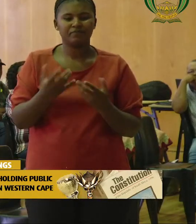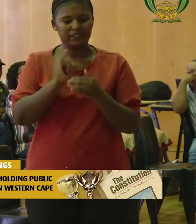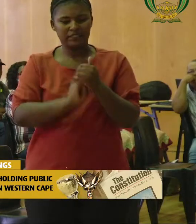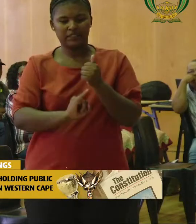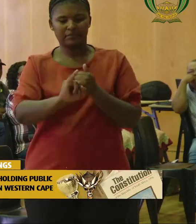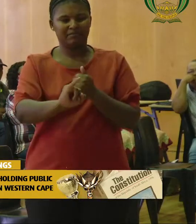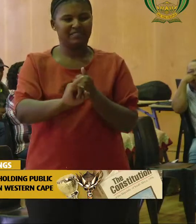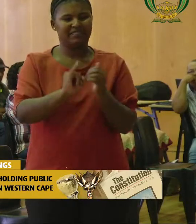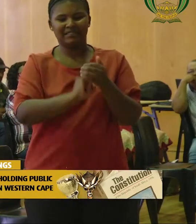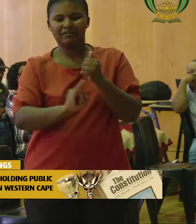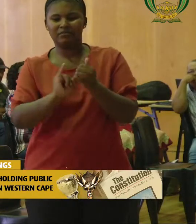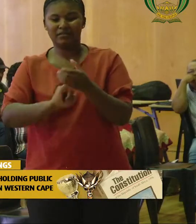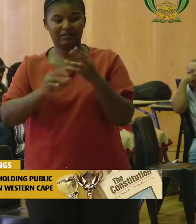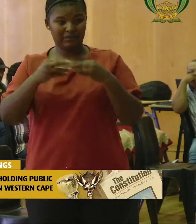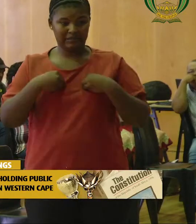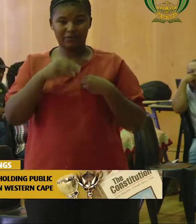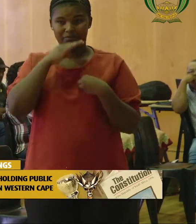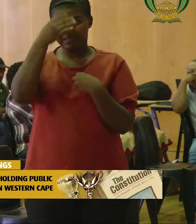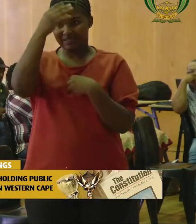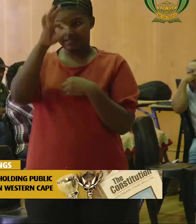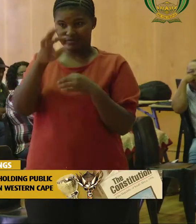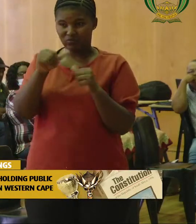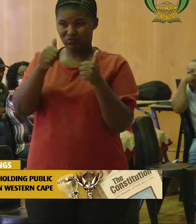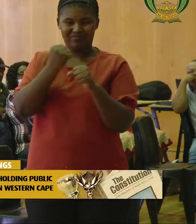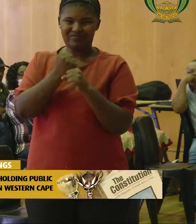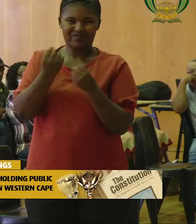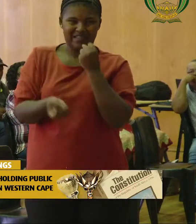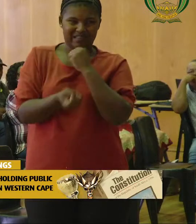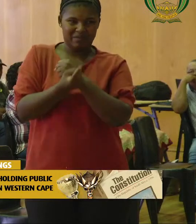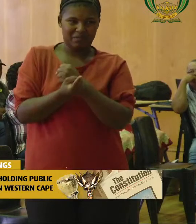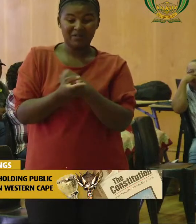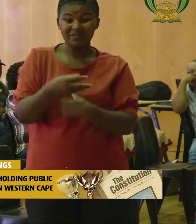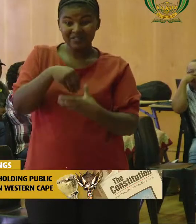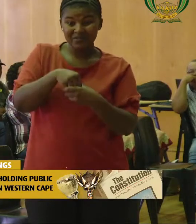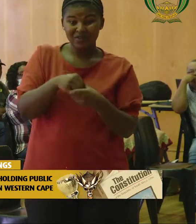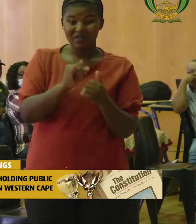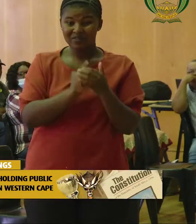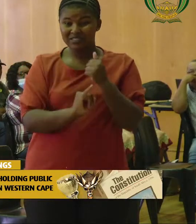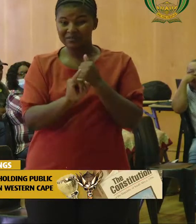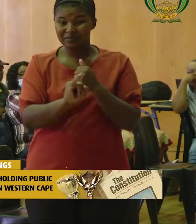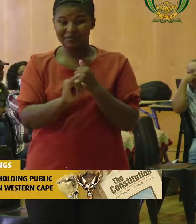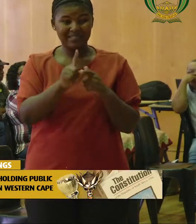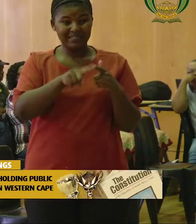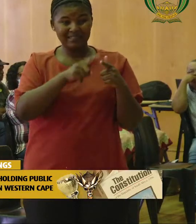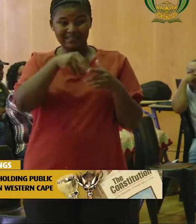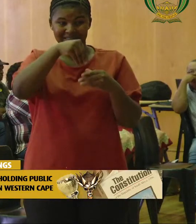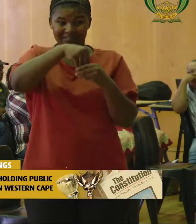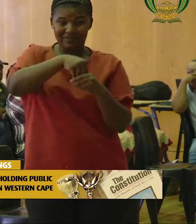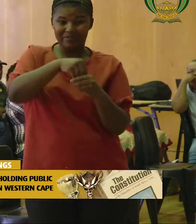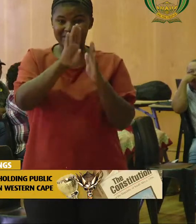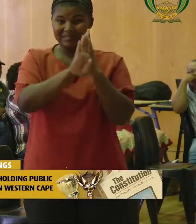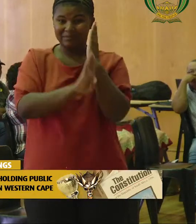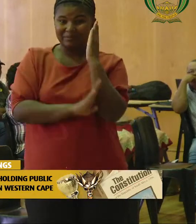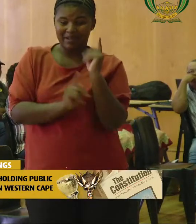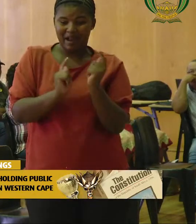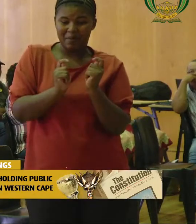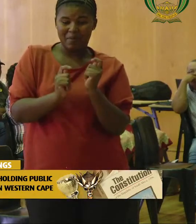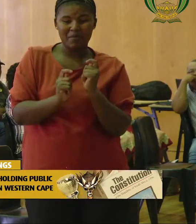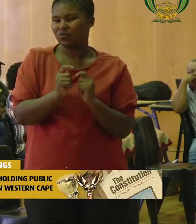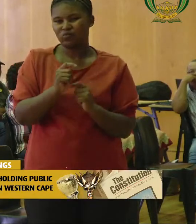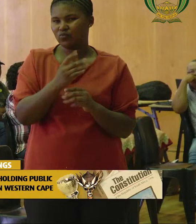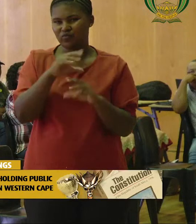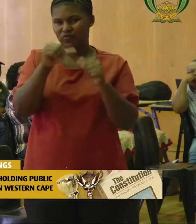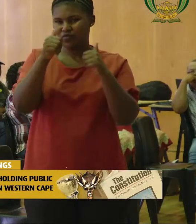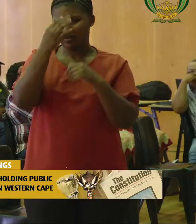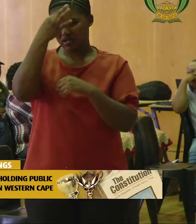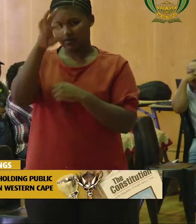independent candidates to be part of the electoral bills of amendments. We are